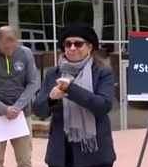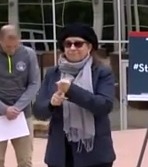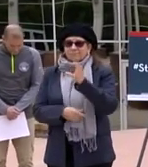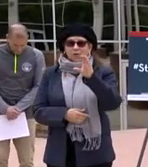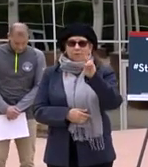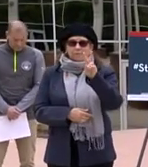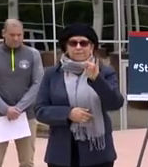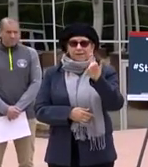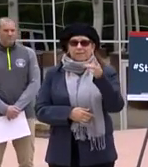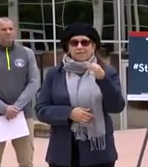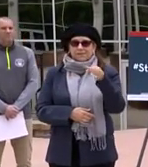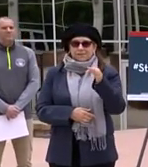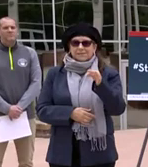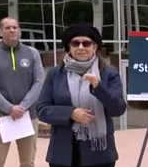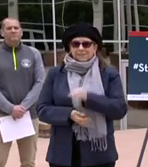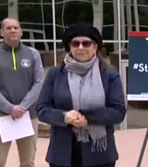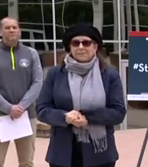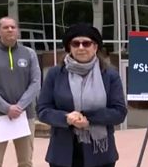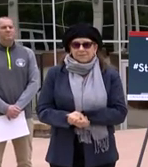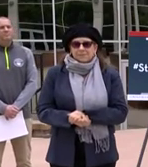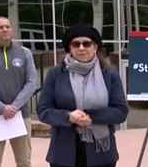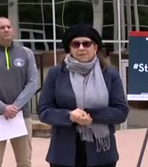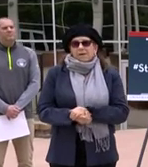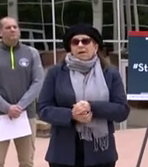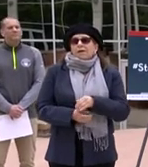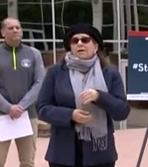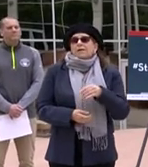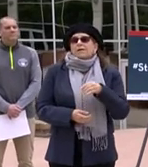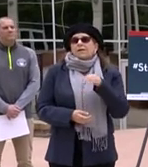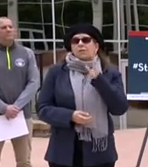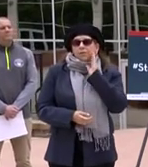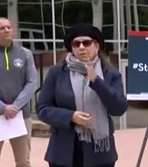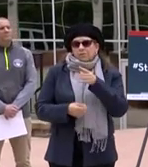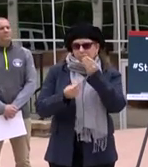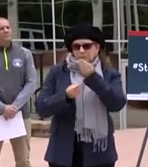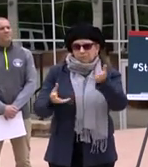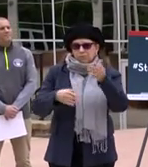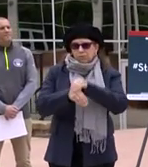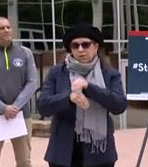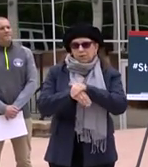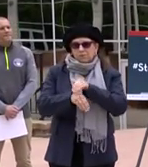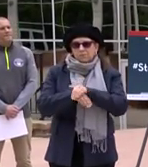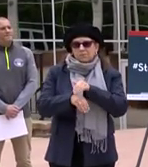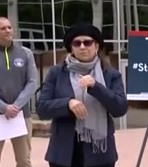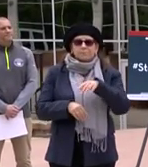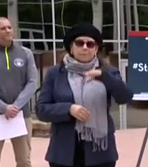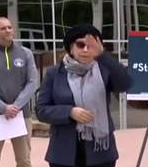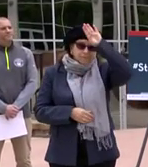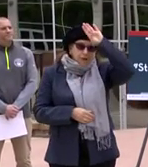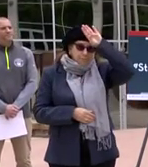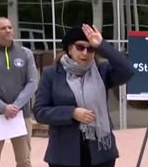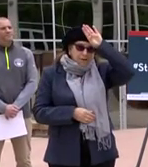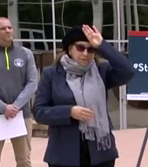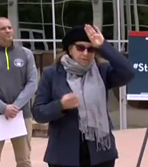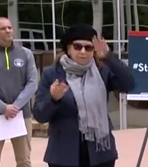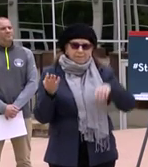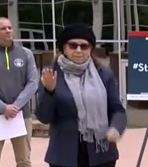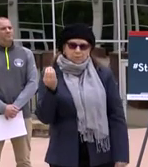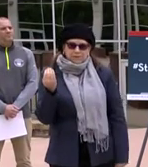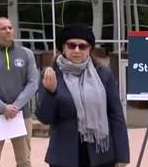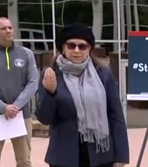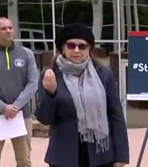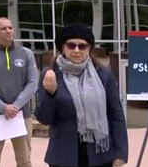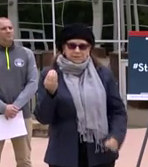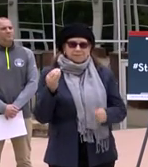of those who went through the high volume testing site yesterday. For fire EMS, There are 14 individuals who've tested positive